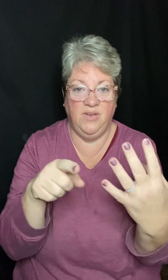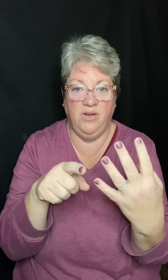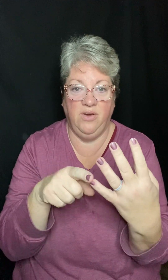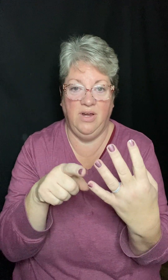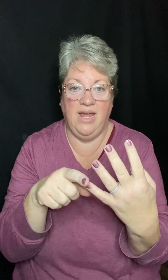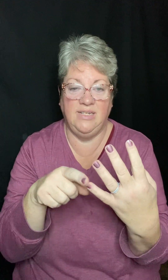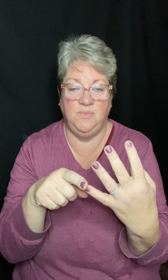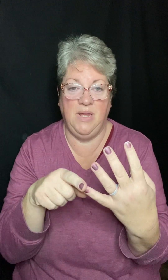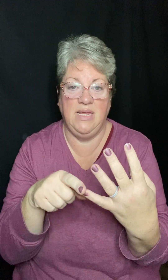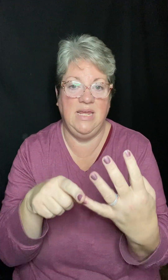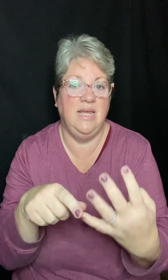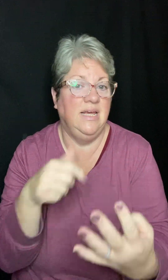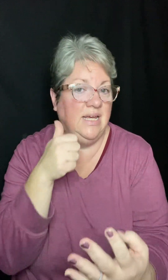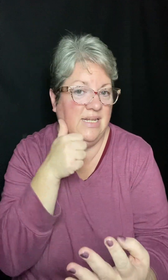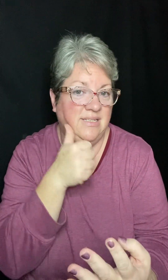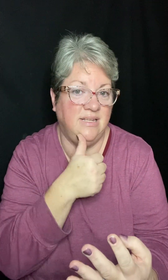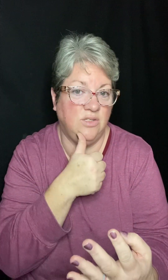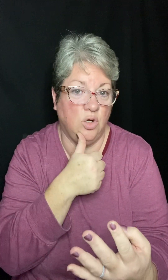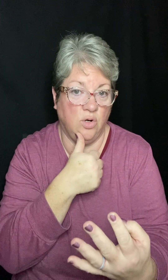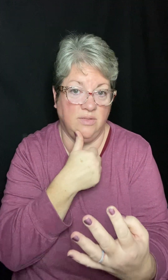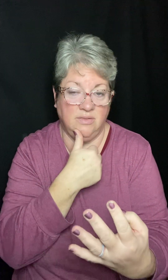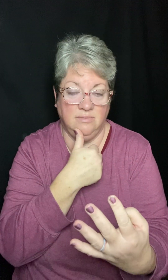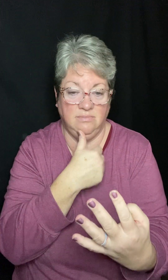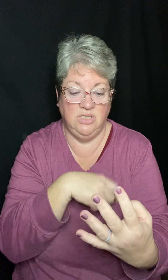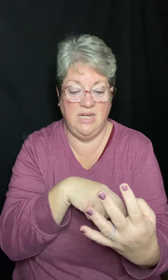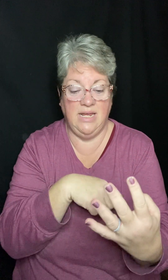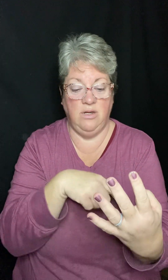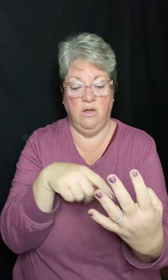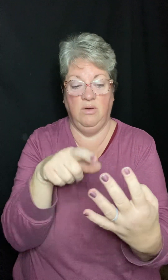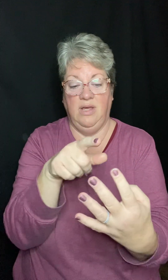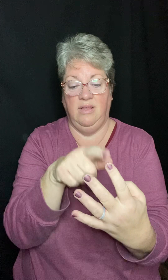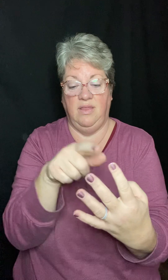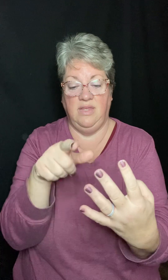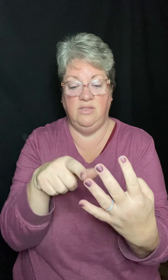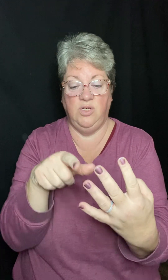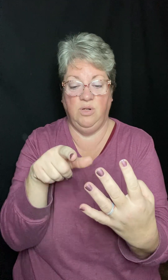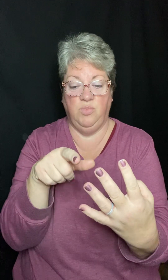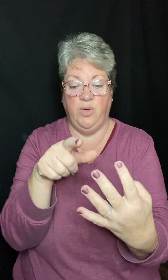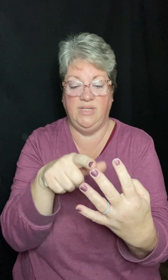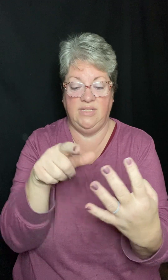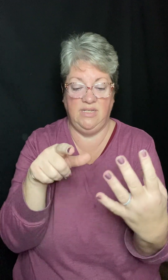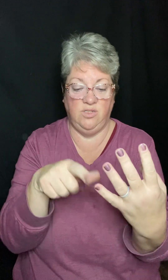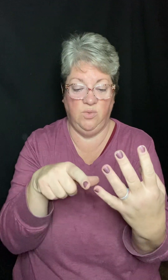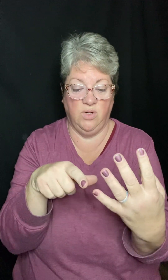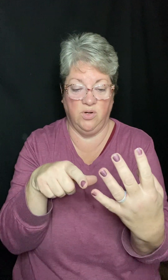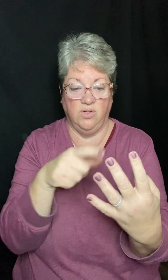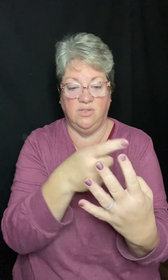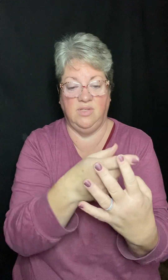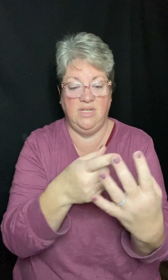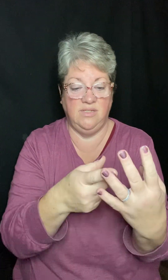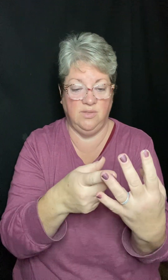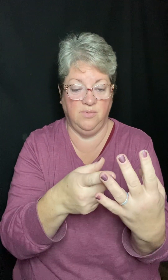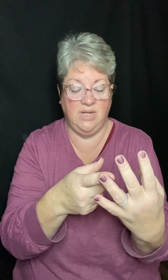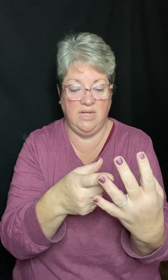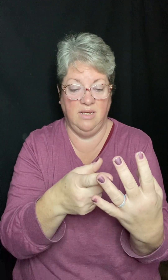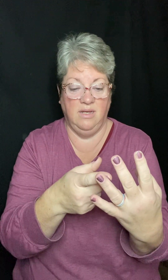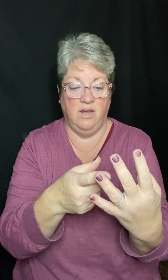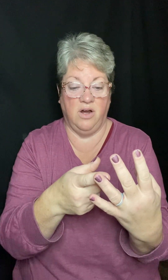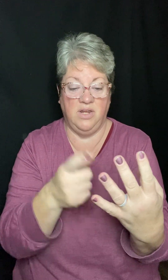finger and his pinky, and he says girls. So now you know that these 2 are boys, these 2 are girls, these 3 are